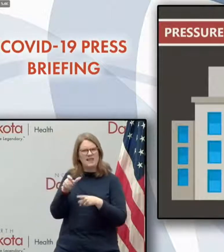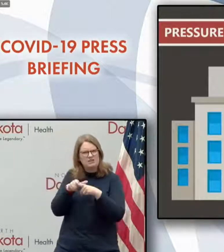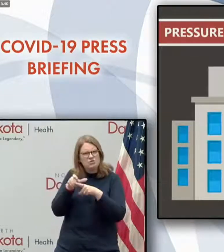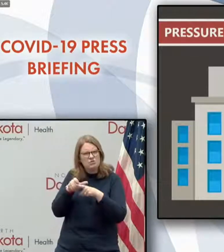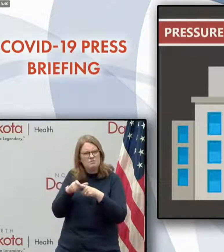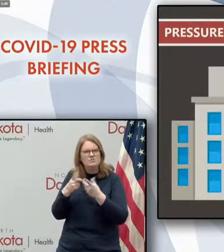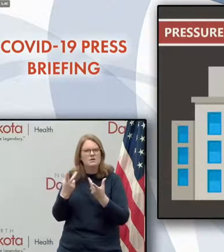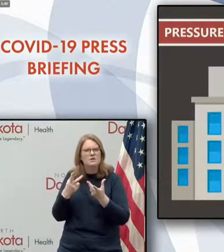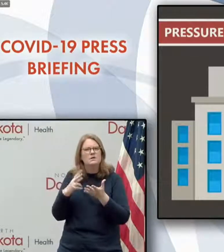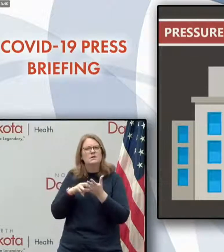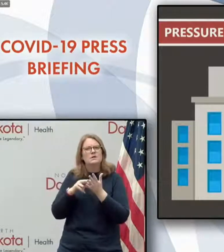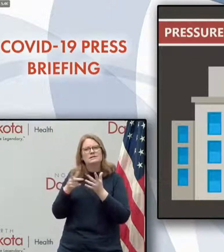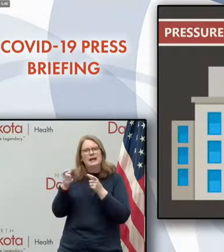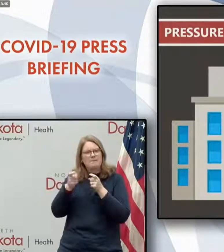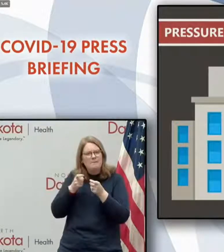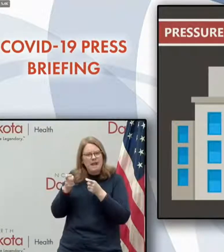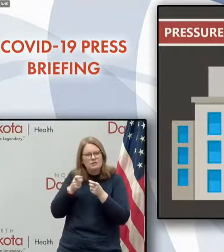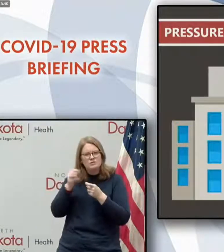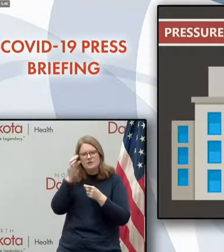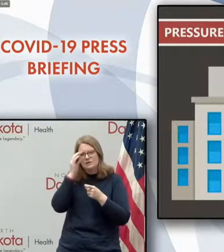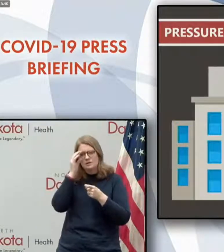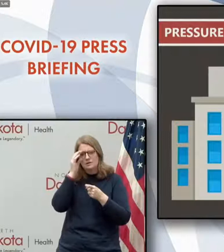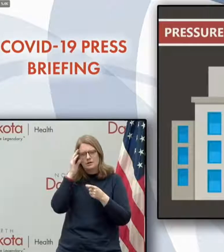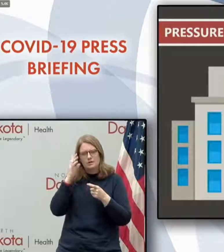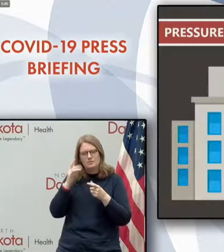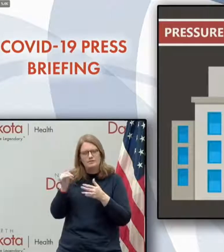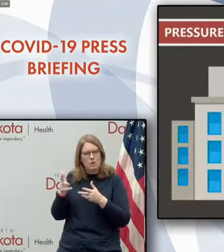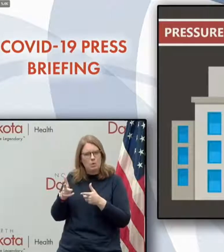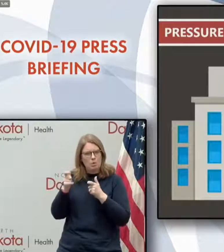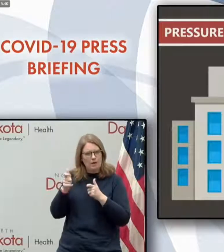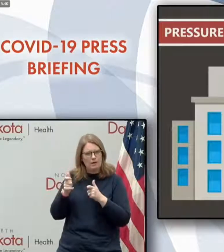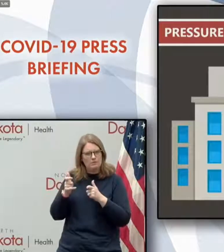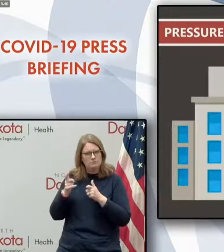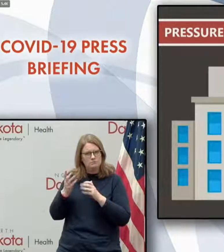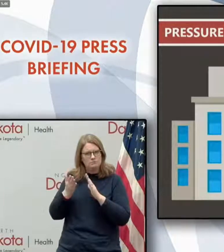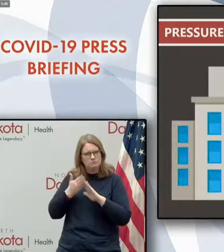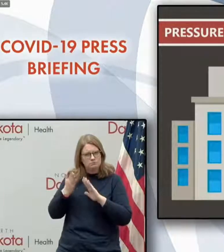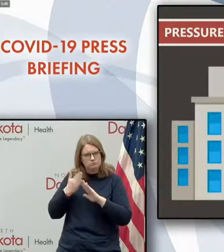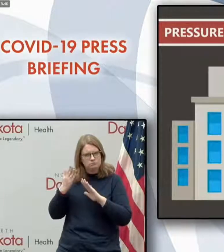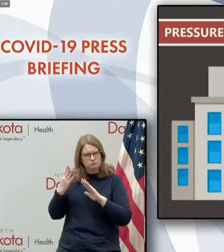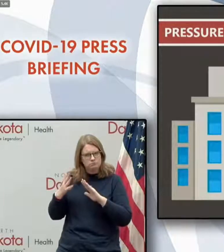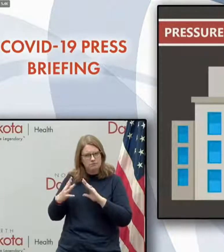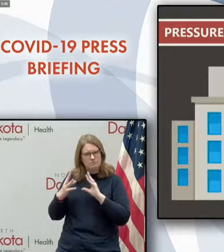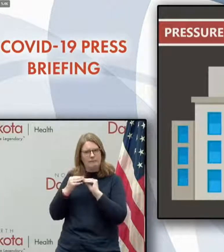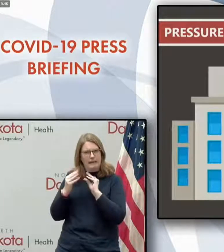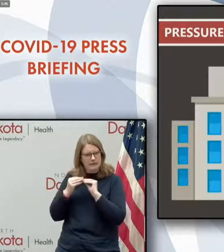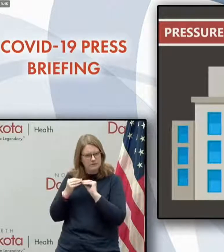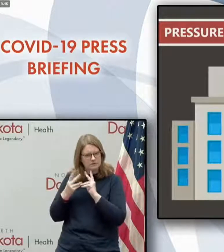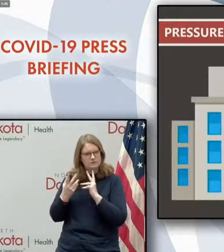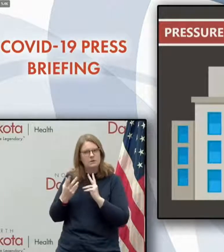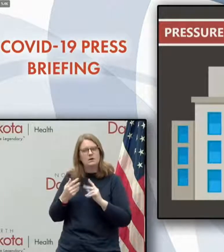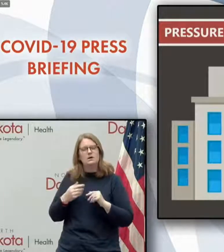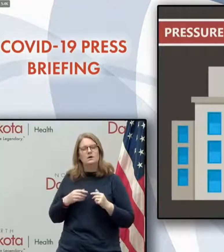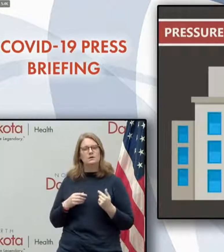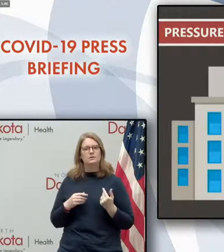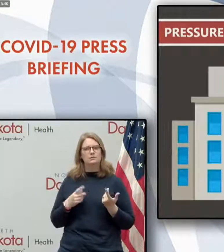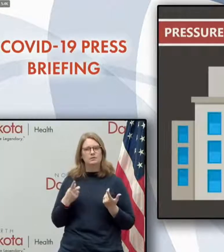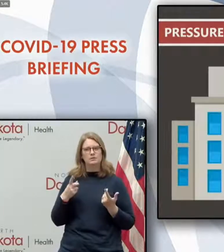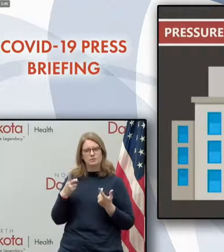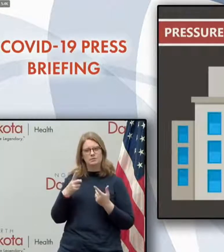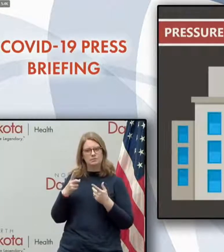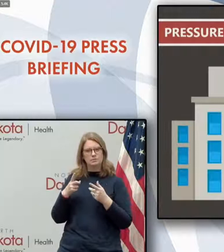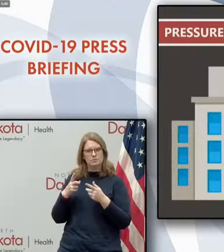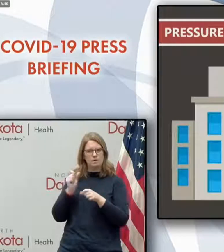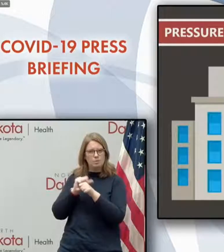a management tool for having quick operational sync-up meetings on a daily basis. We'll do this with our major